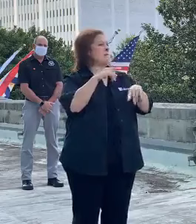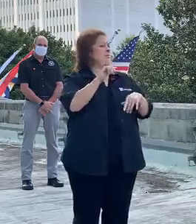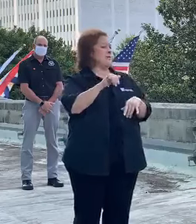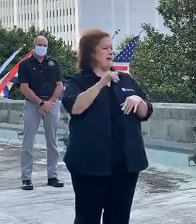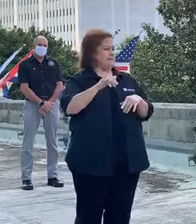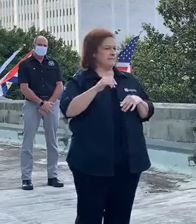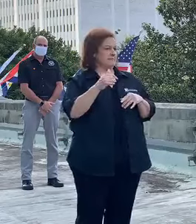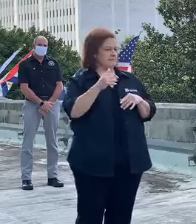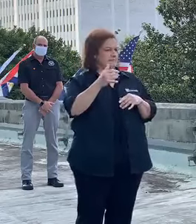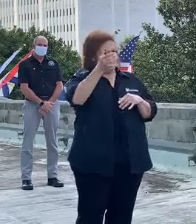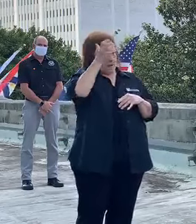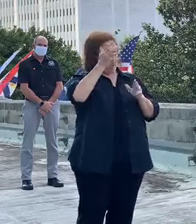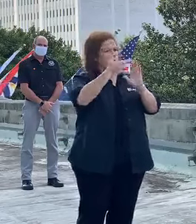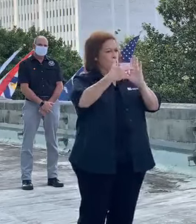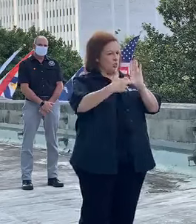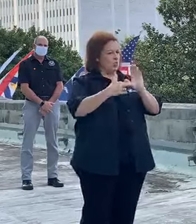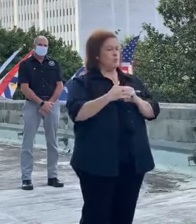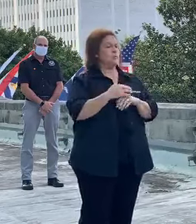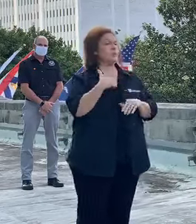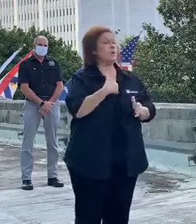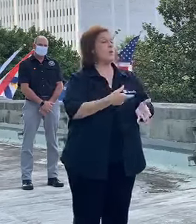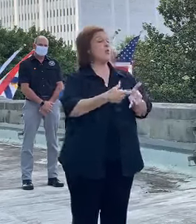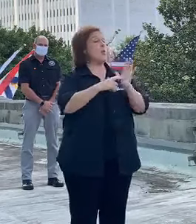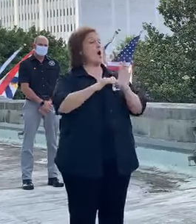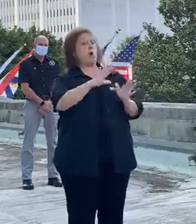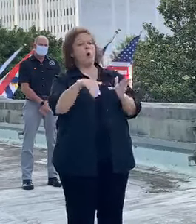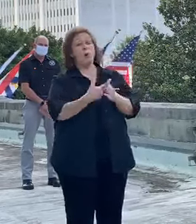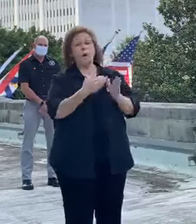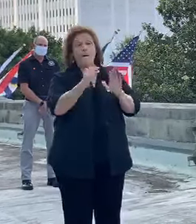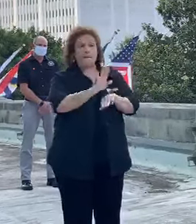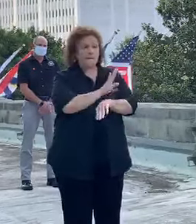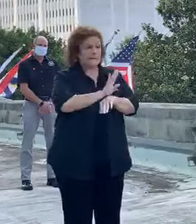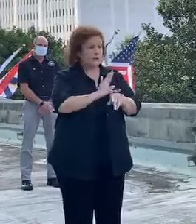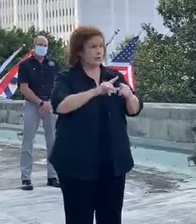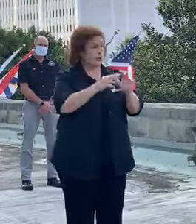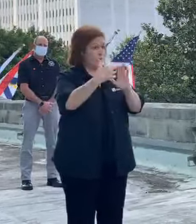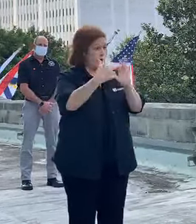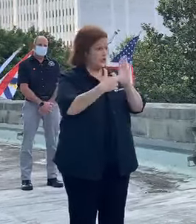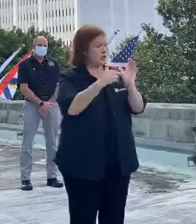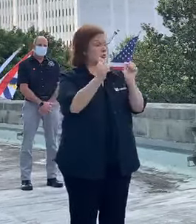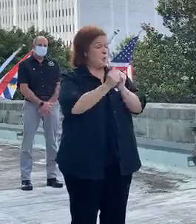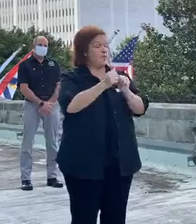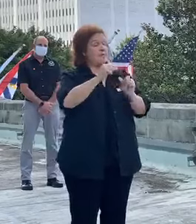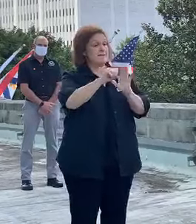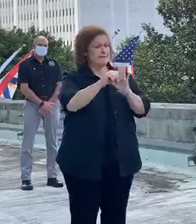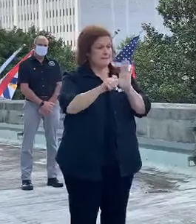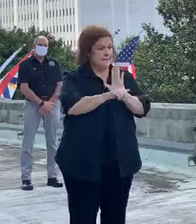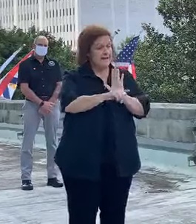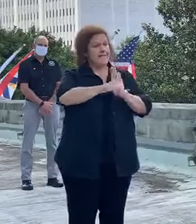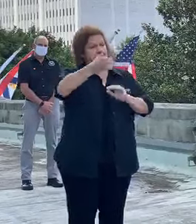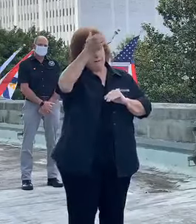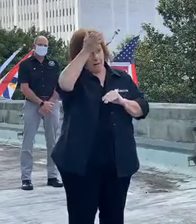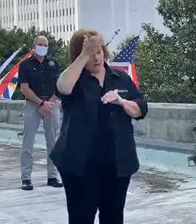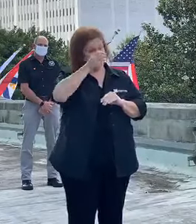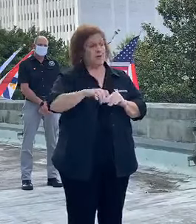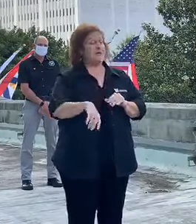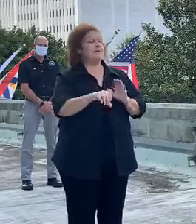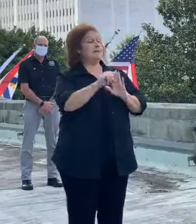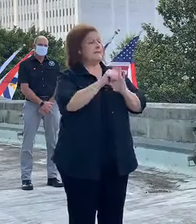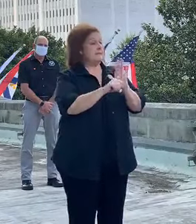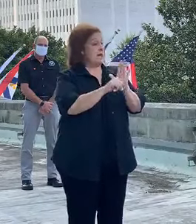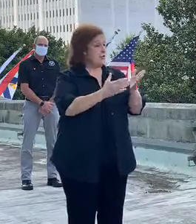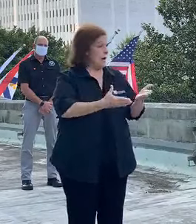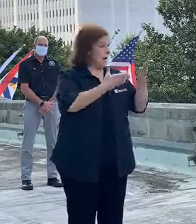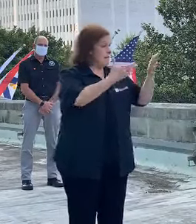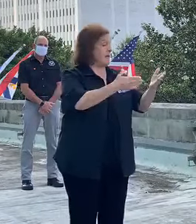are requiring all businesses, again, to register with the state fire marshal. The state is recommending,